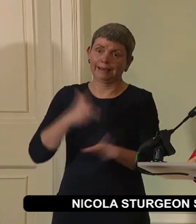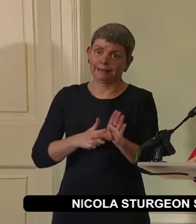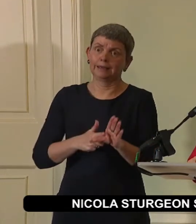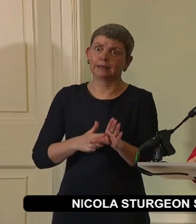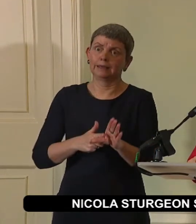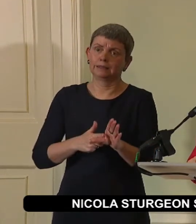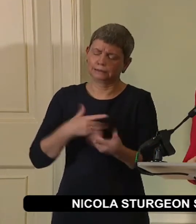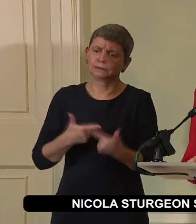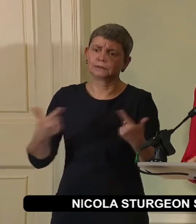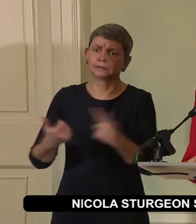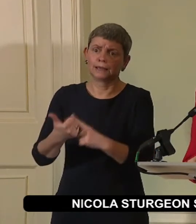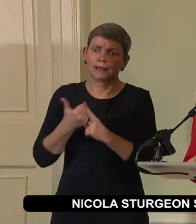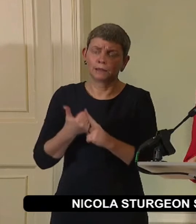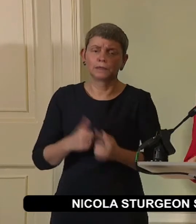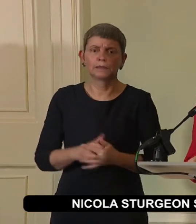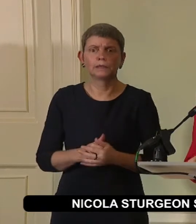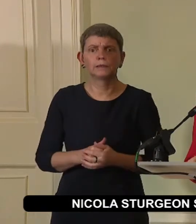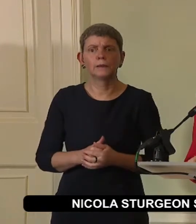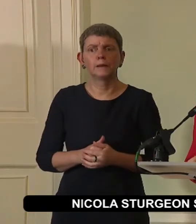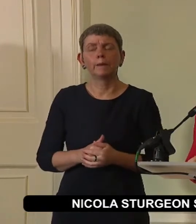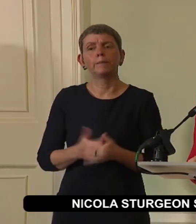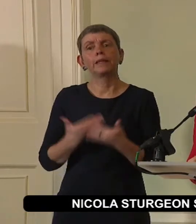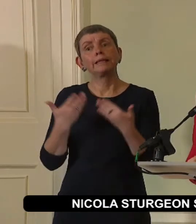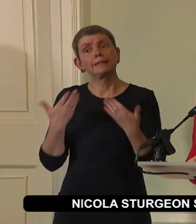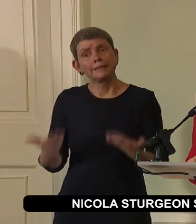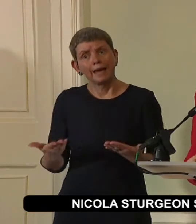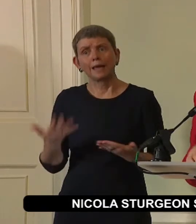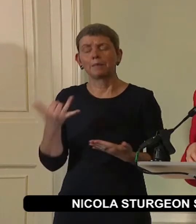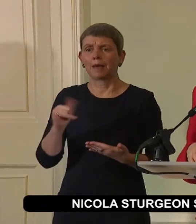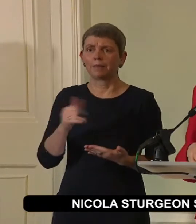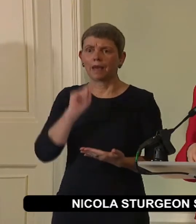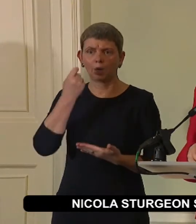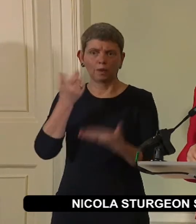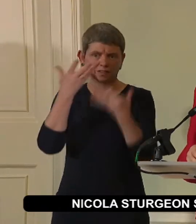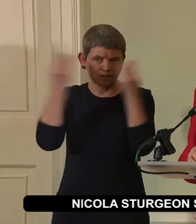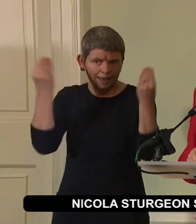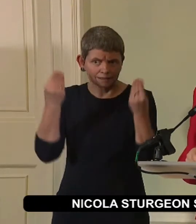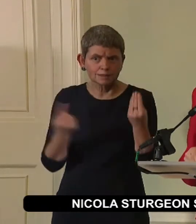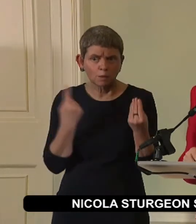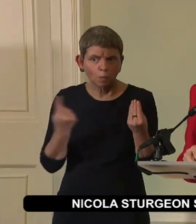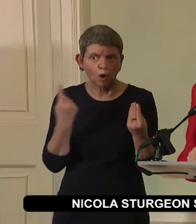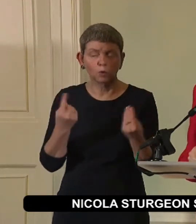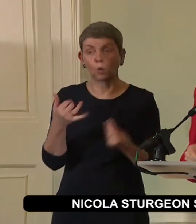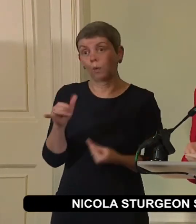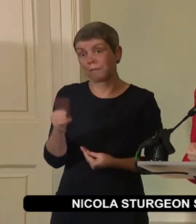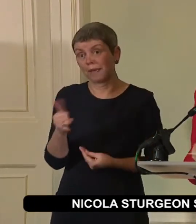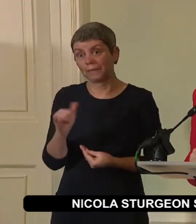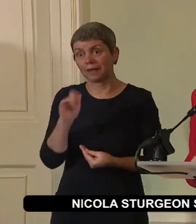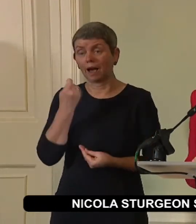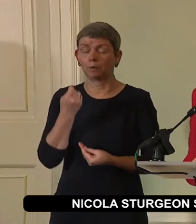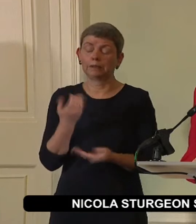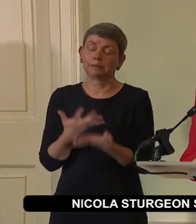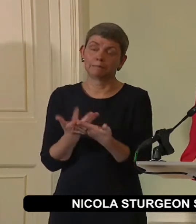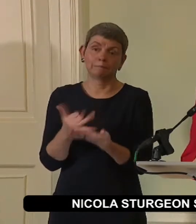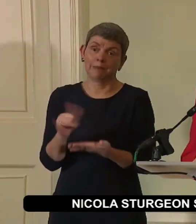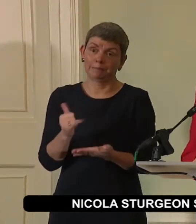won't do so today. I might inadvertently forget someone, or perhaps more likely start to